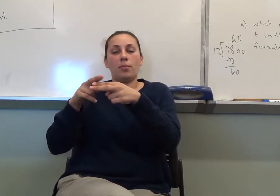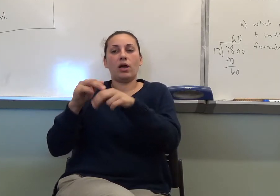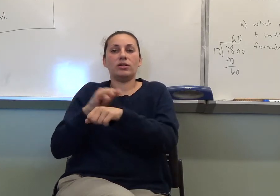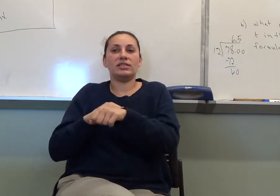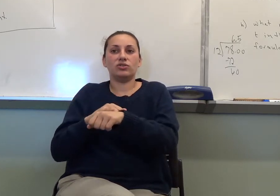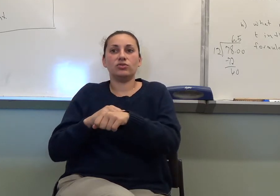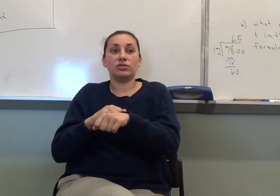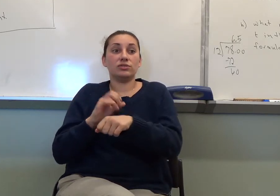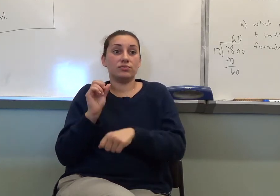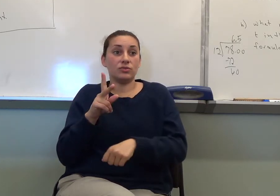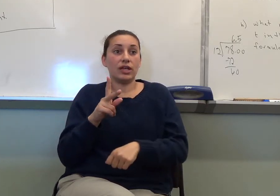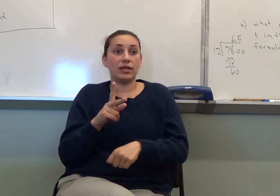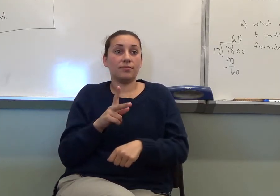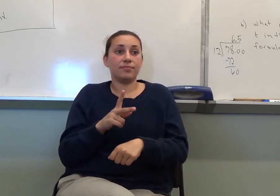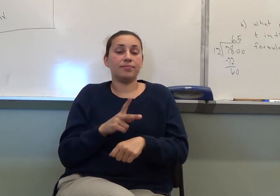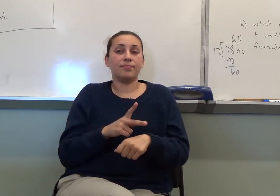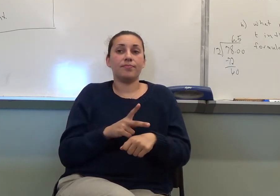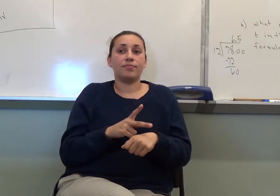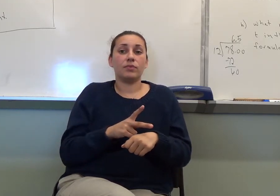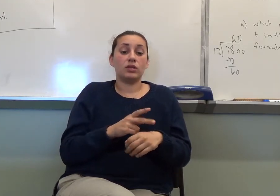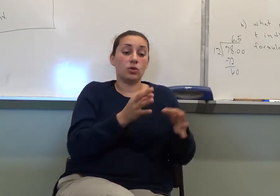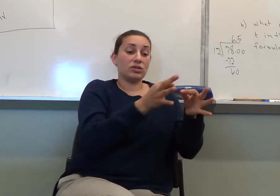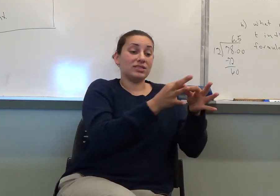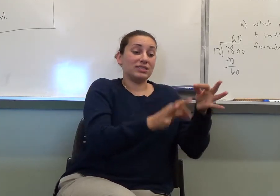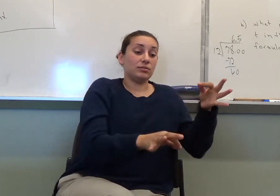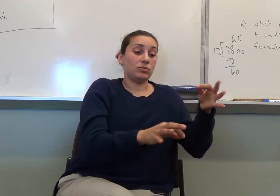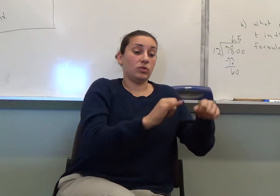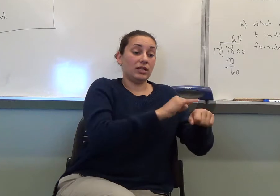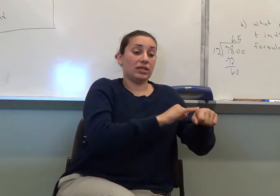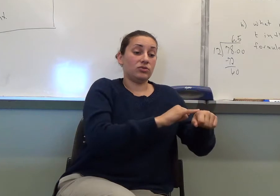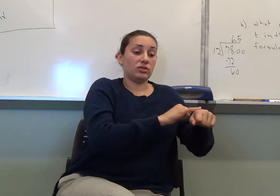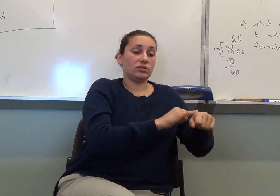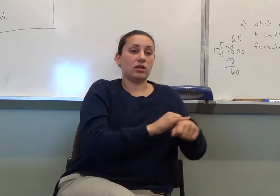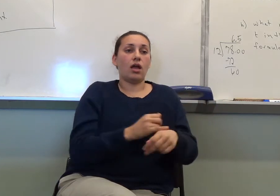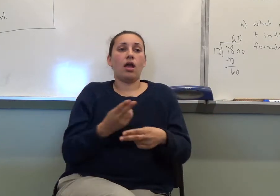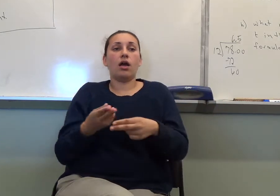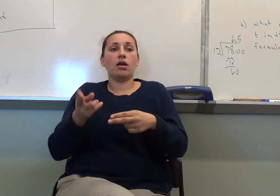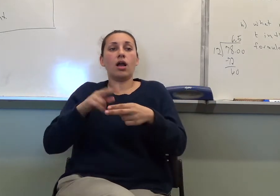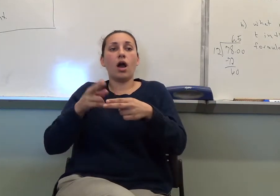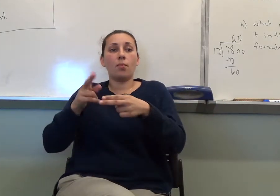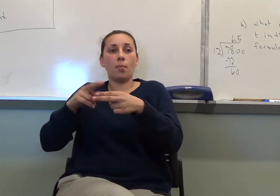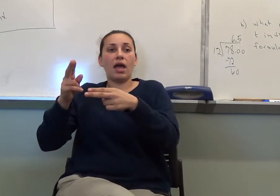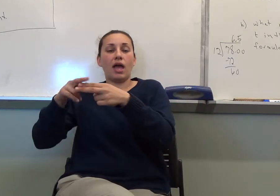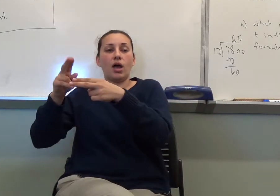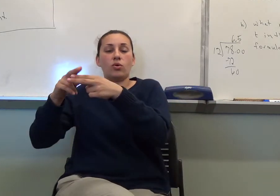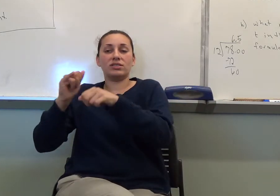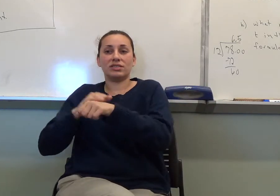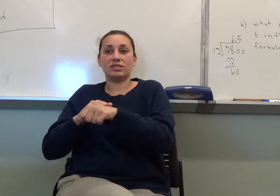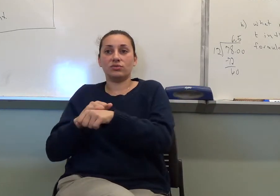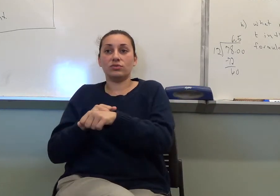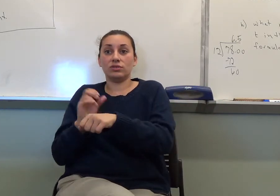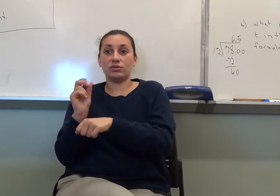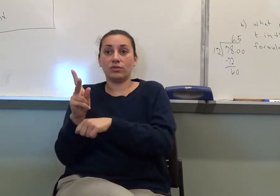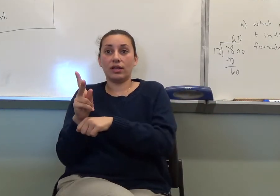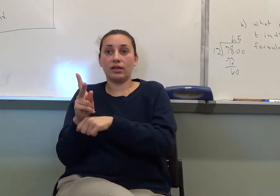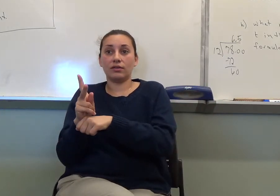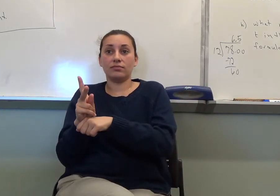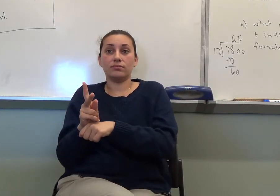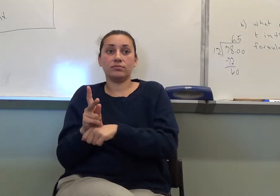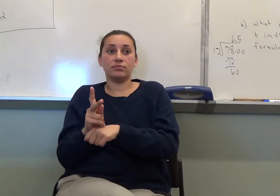compares simple interest and compound interest. We're going to start with $1,000 because that's